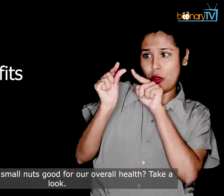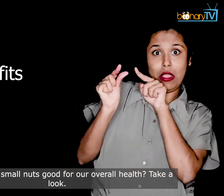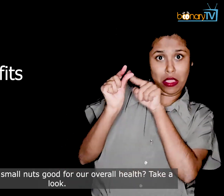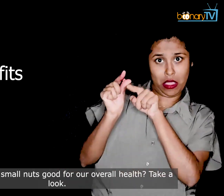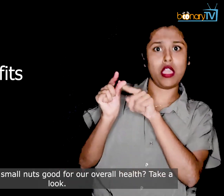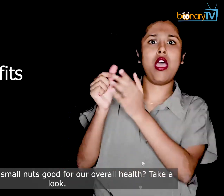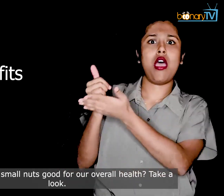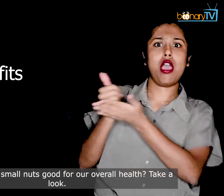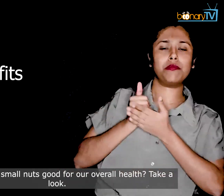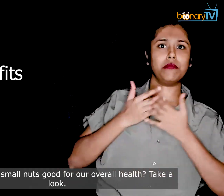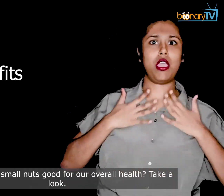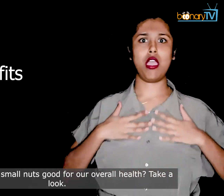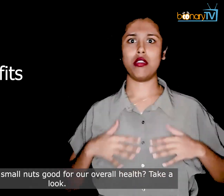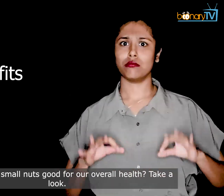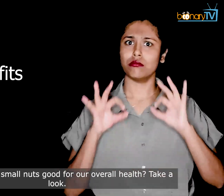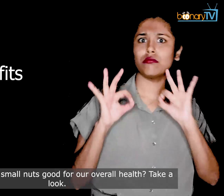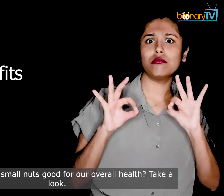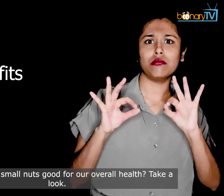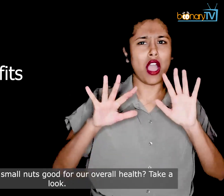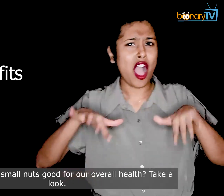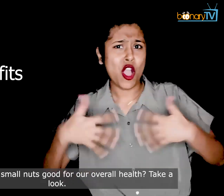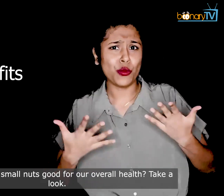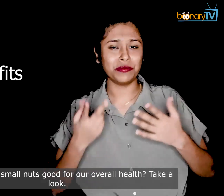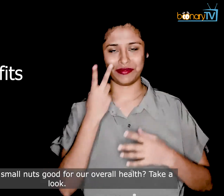overall health take a look